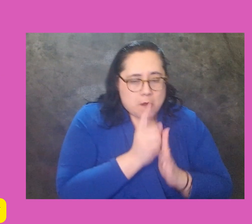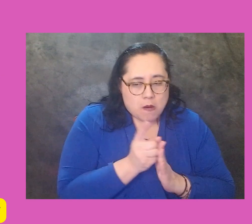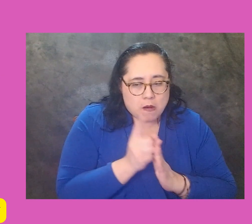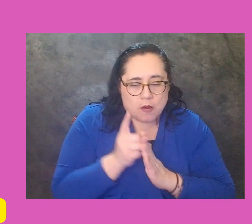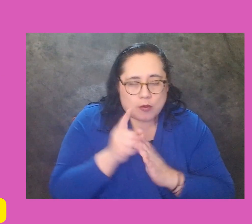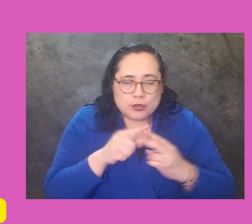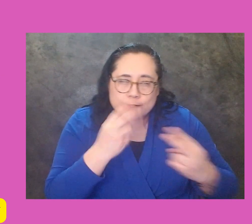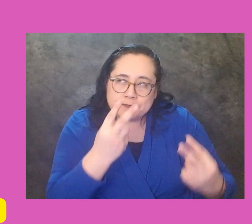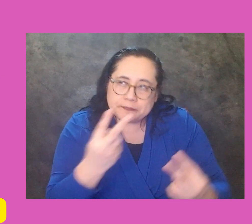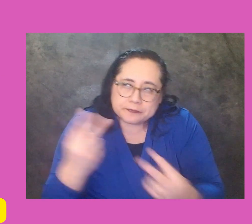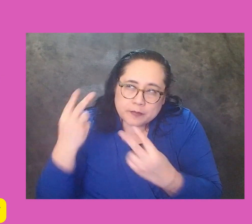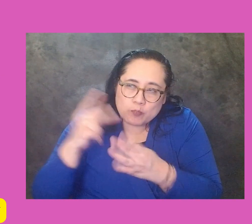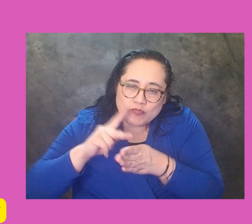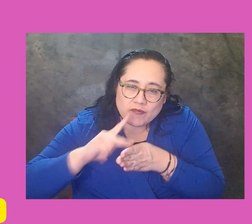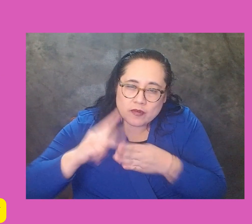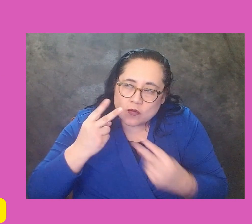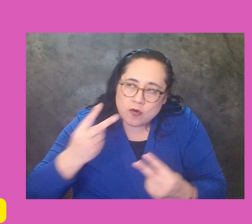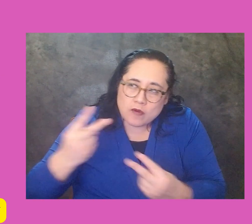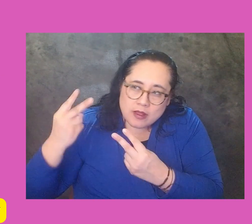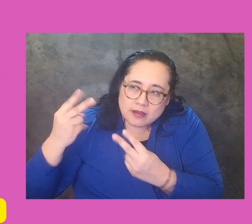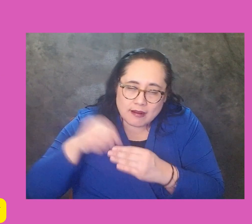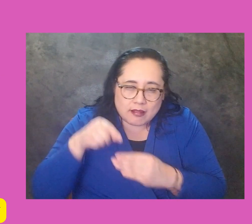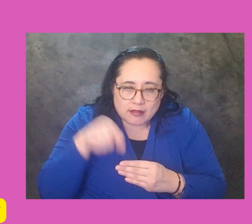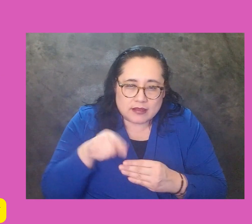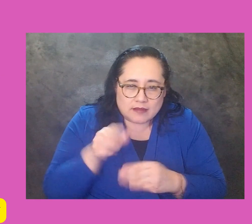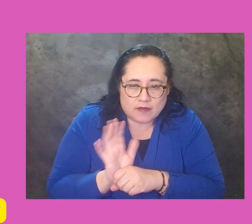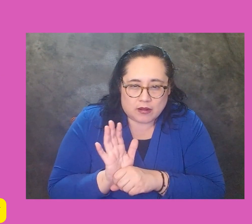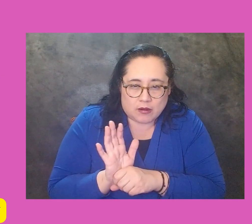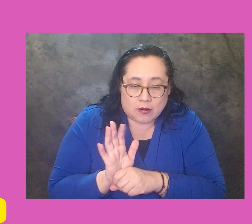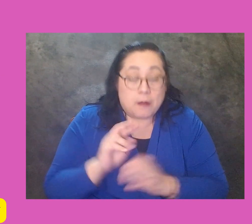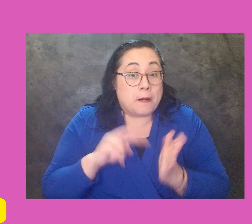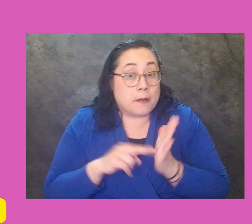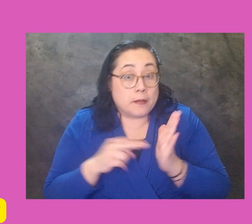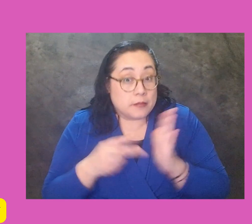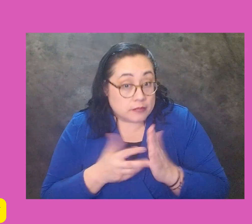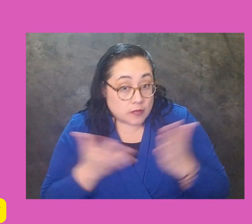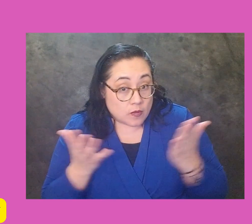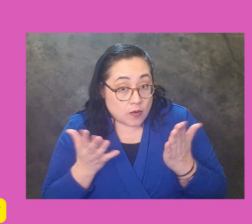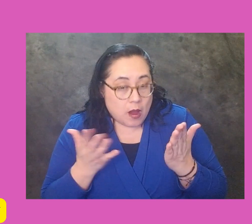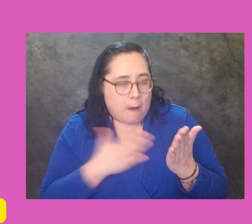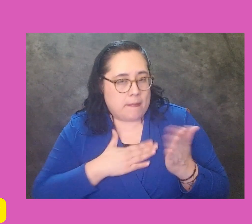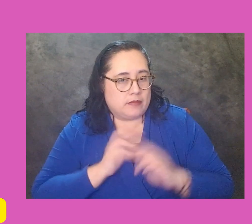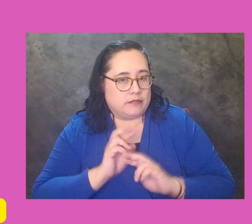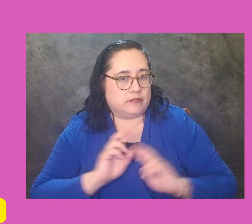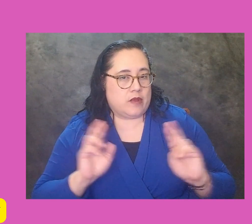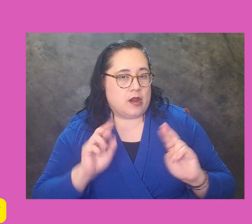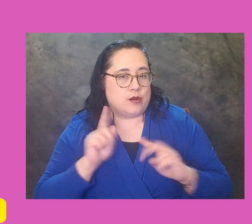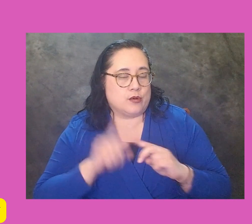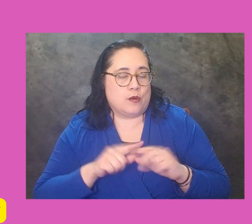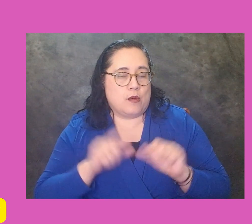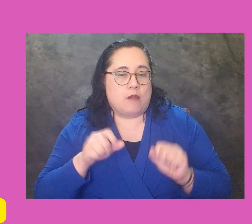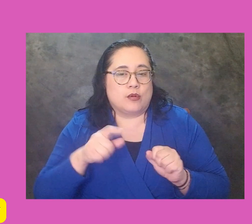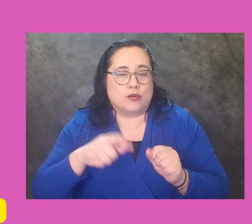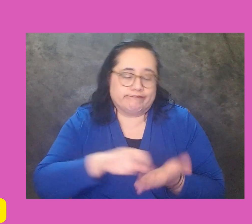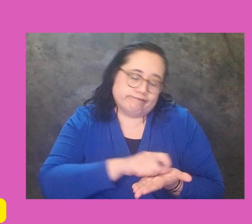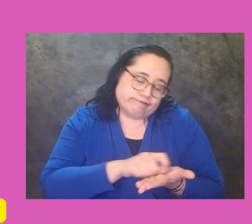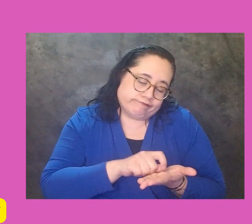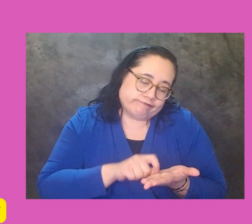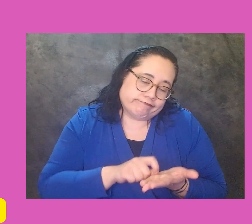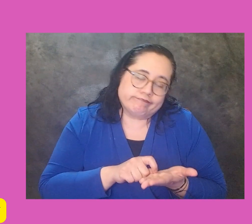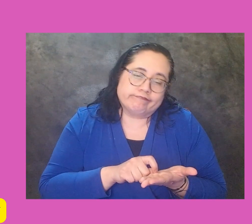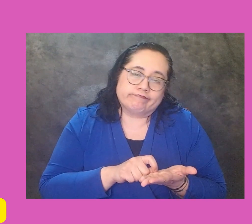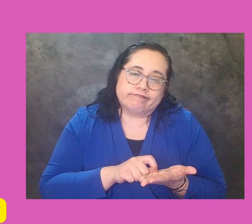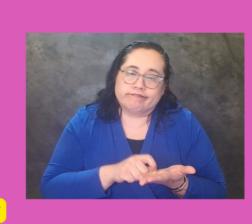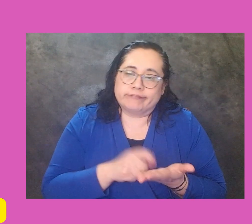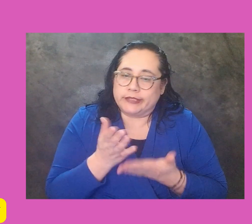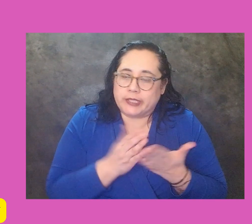moments of professional reflection, so please be ready to make some journal